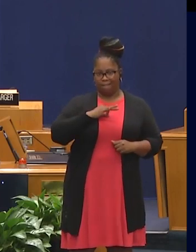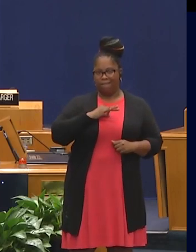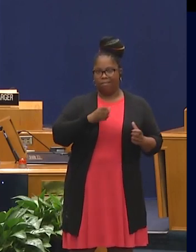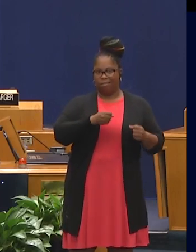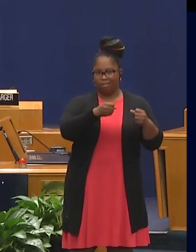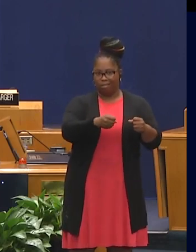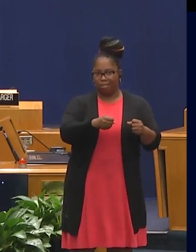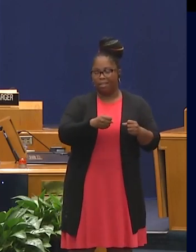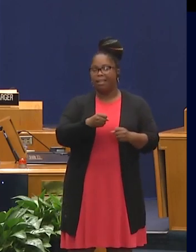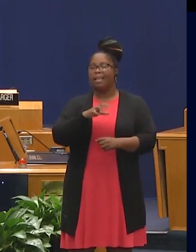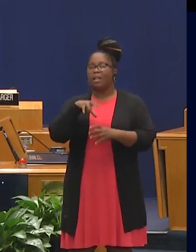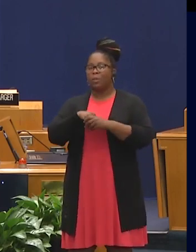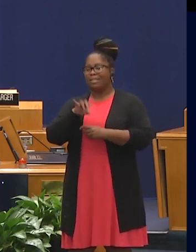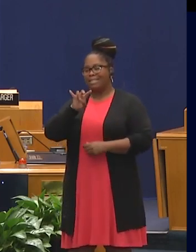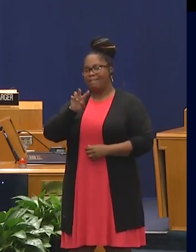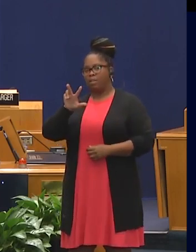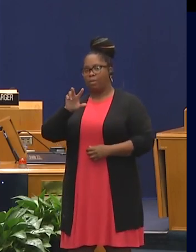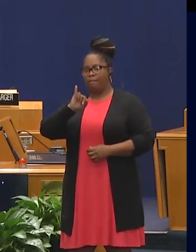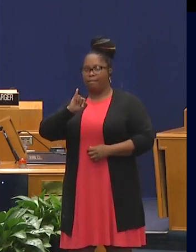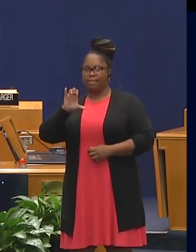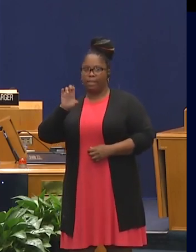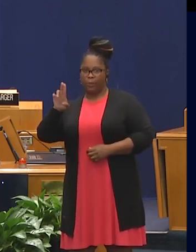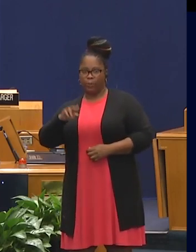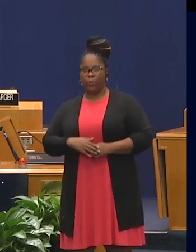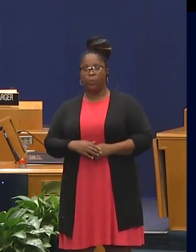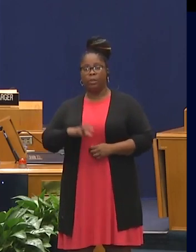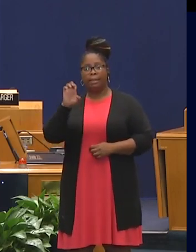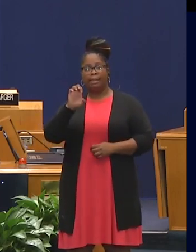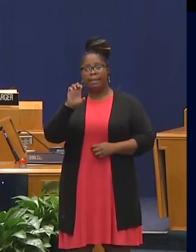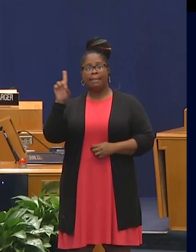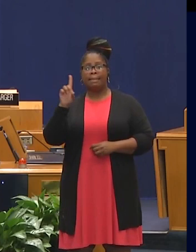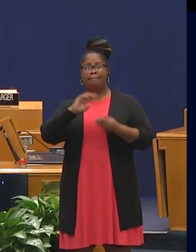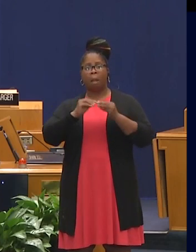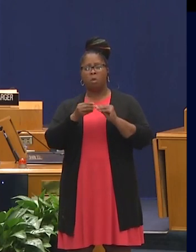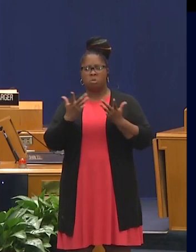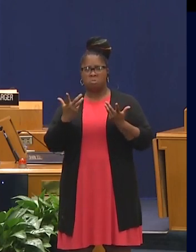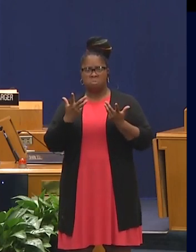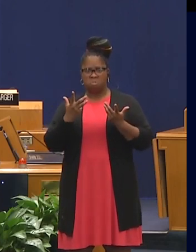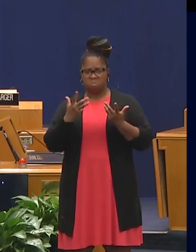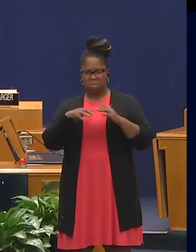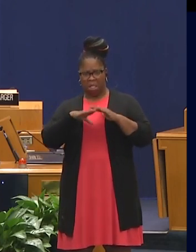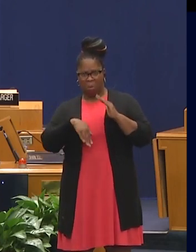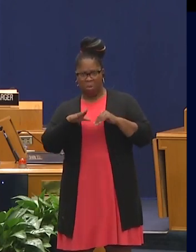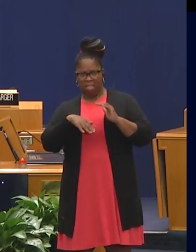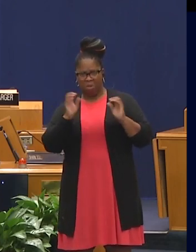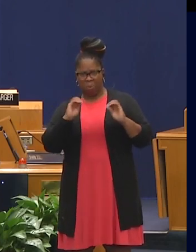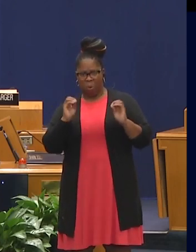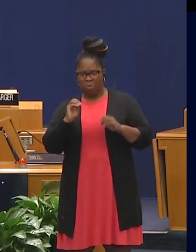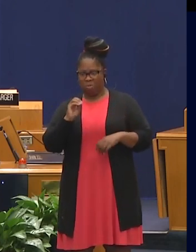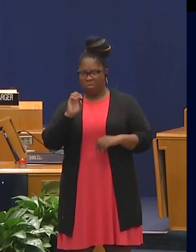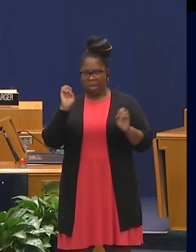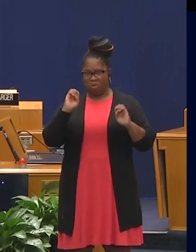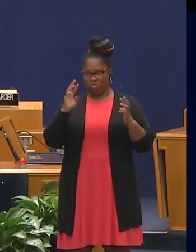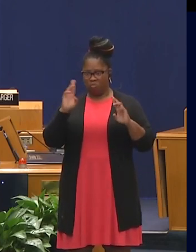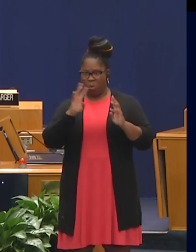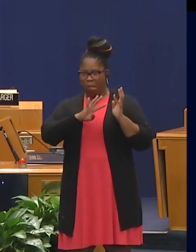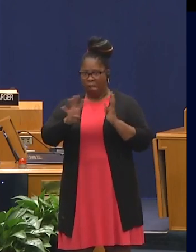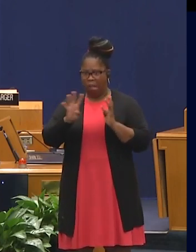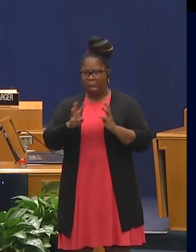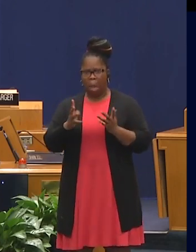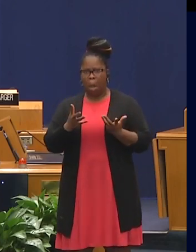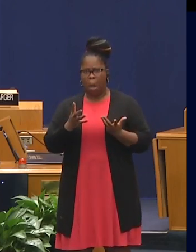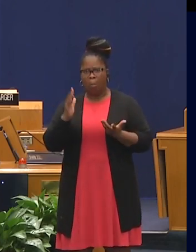ICU beds. Our ED volume continues to be much lower than normal, running at about 50 to 60% of normal capacity. In